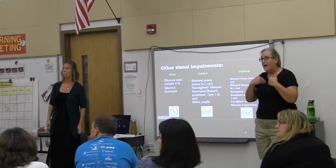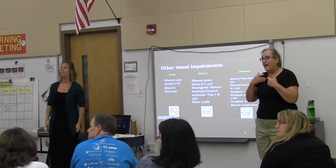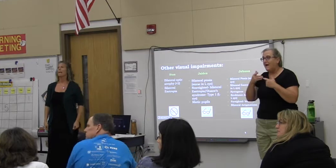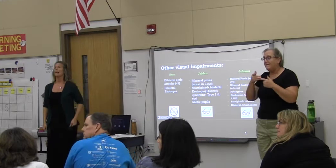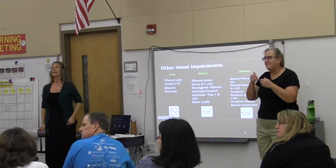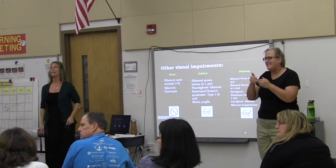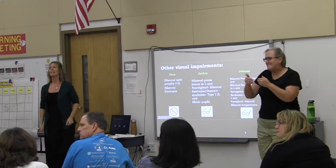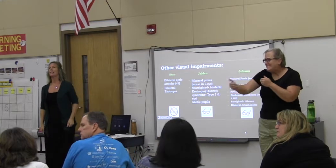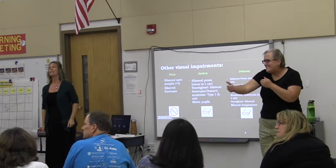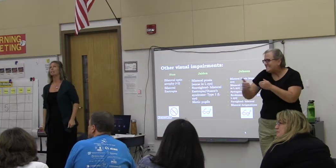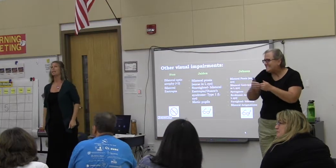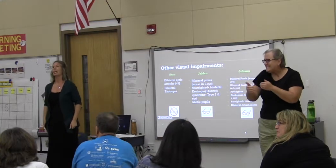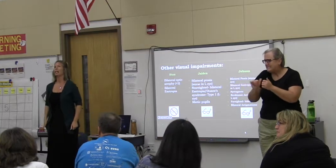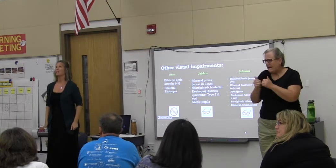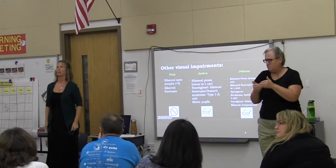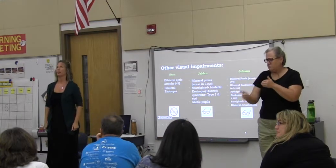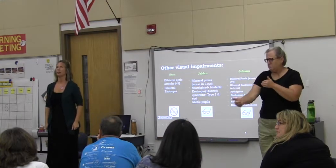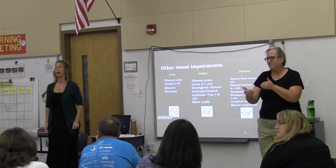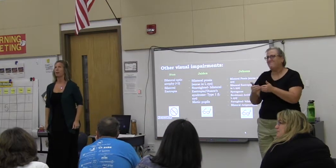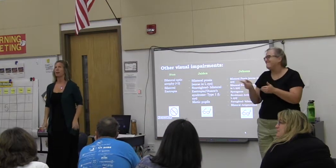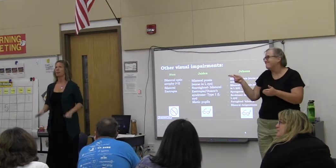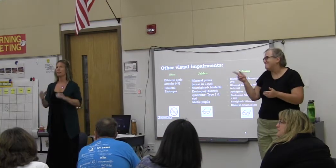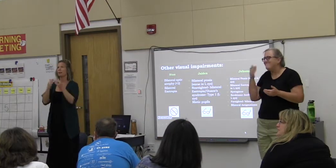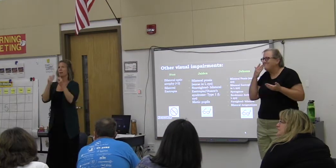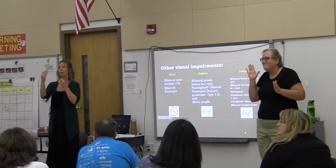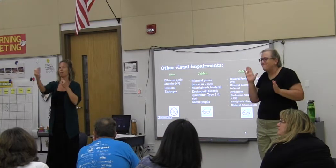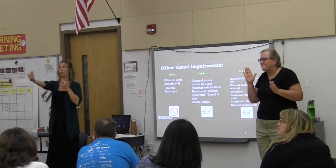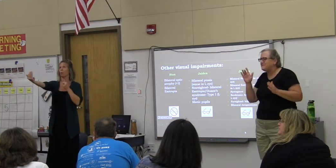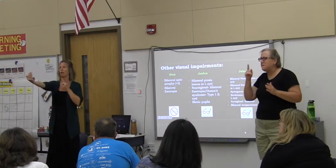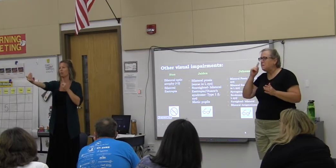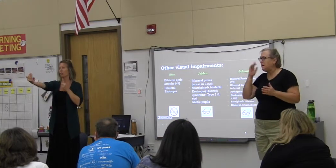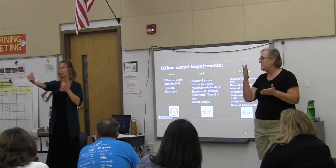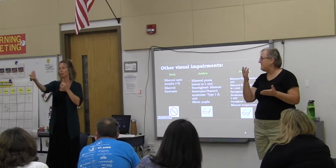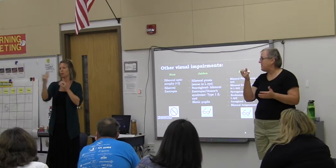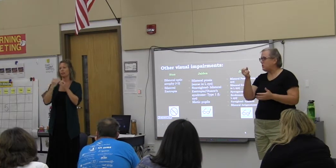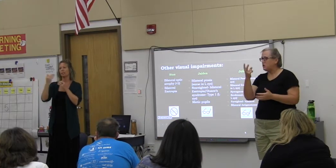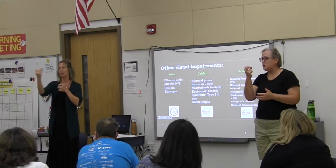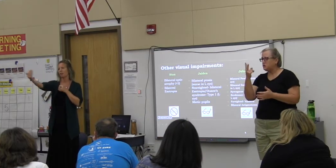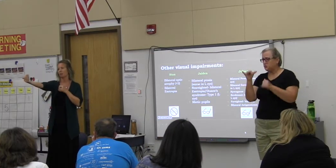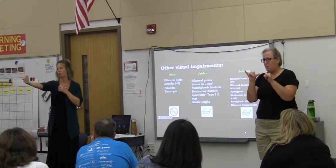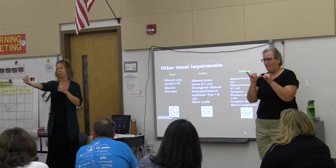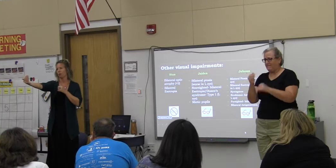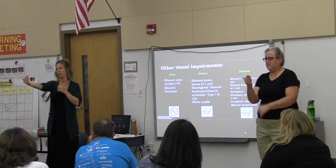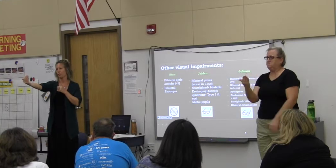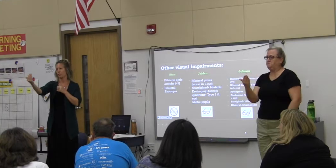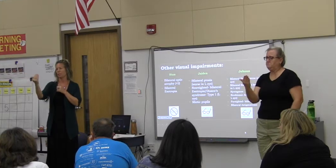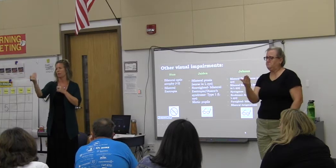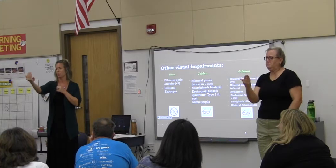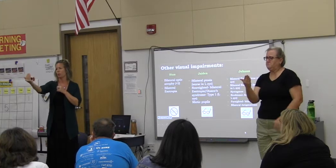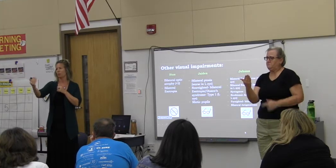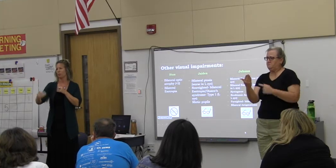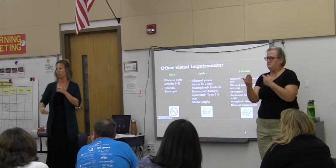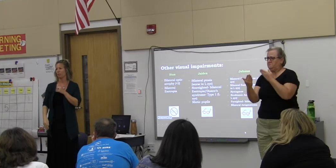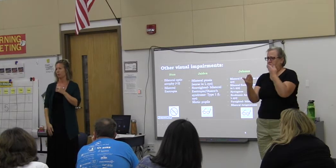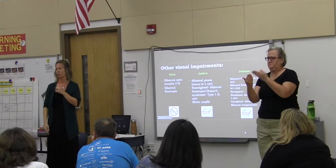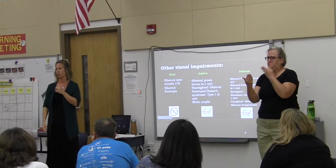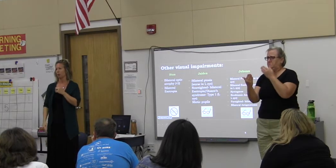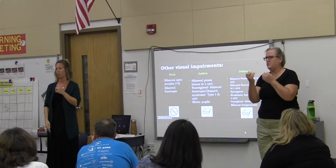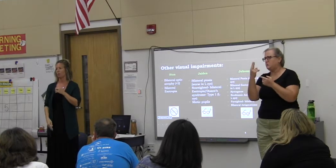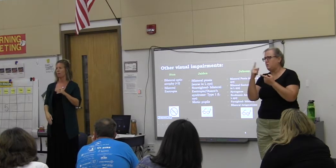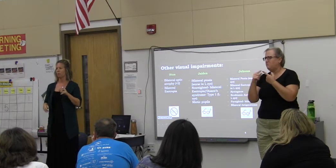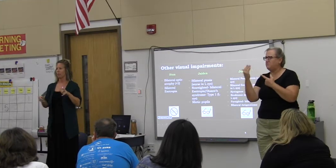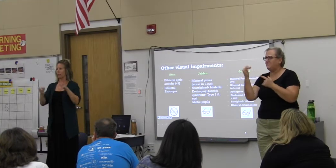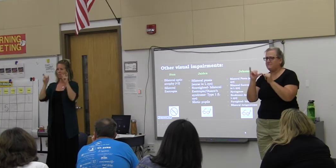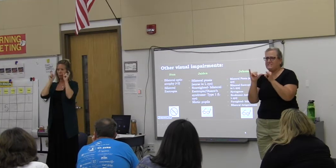distance that we should? I don't. I think it's about 12 inches or so. It's not too far in the distance, maybe 12 to 15 inches